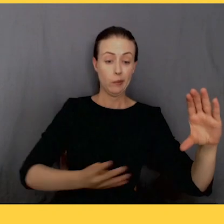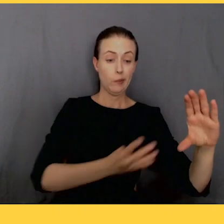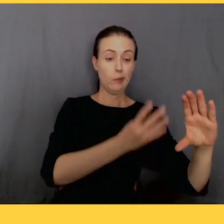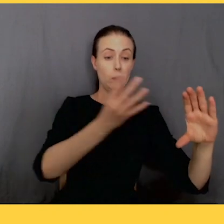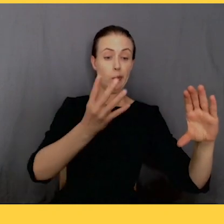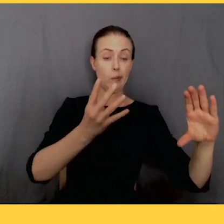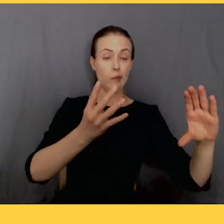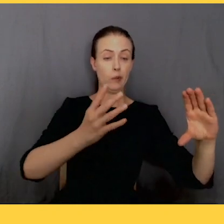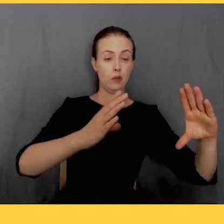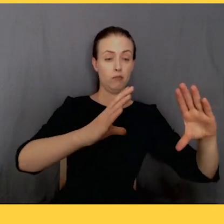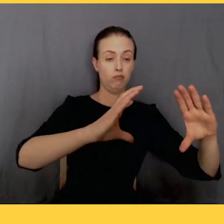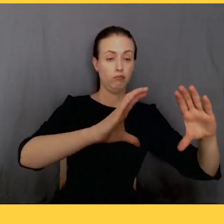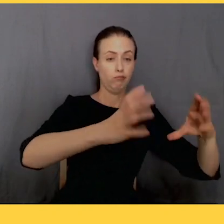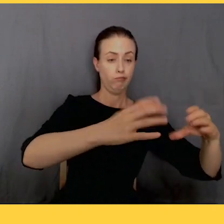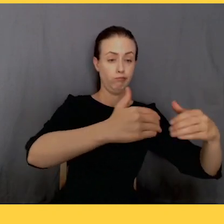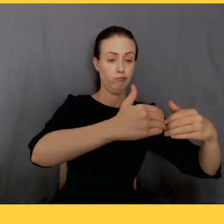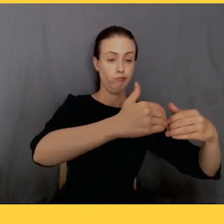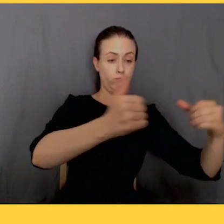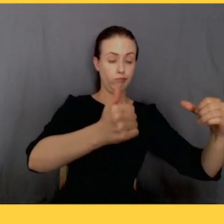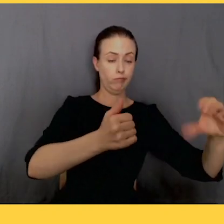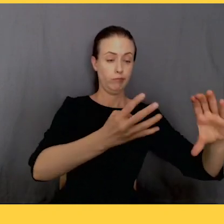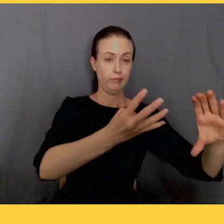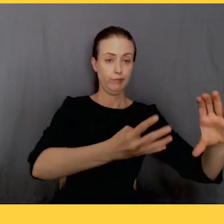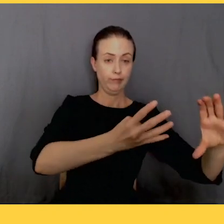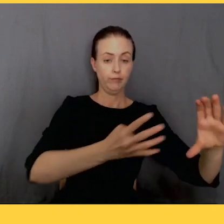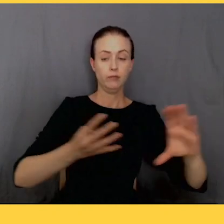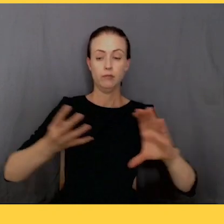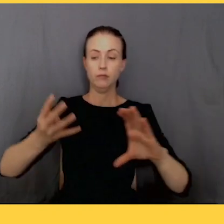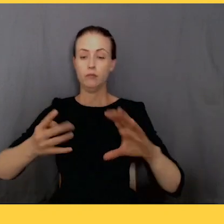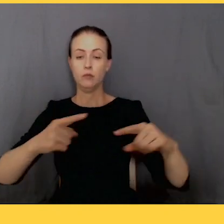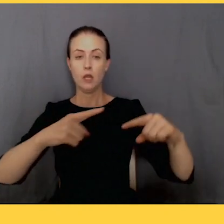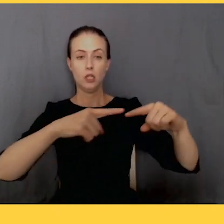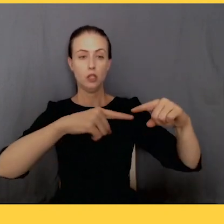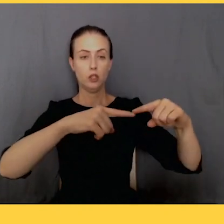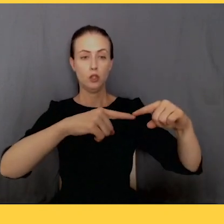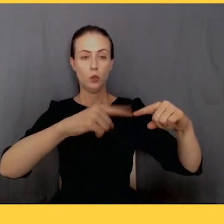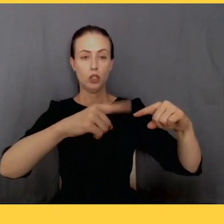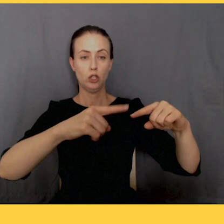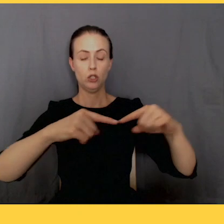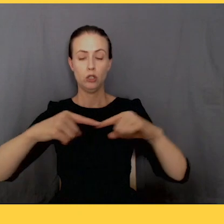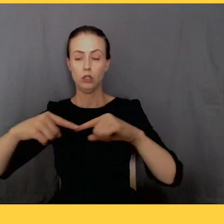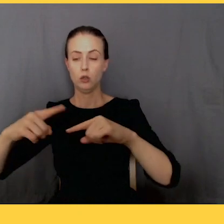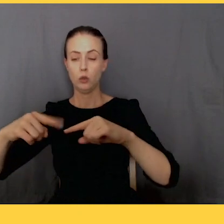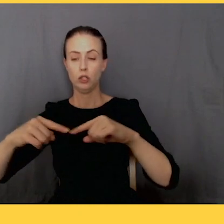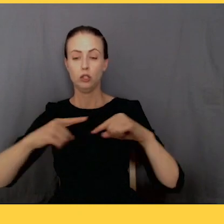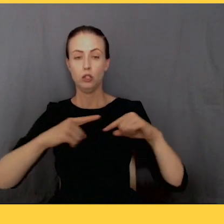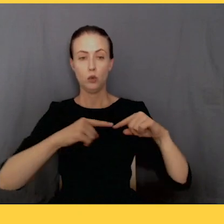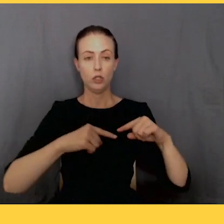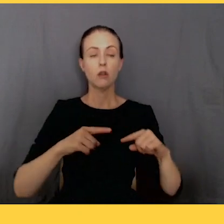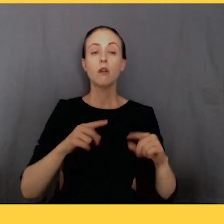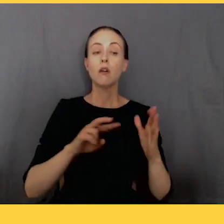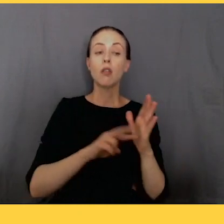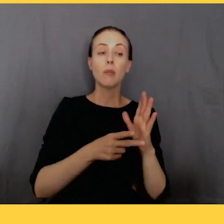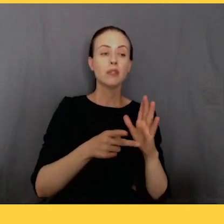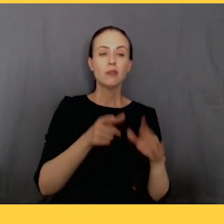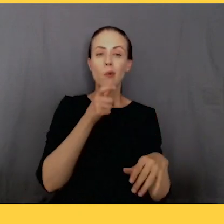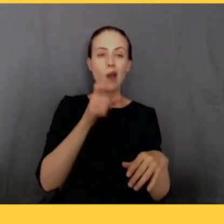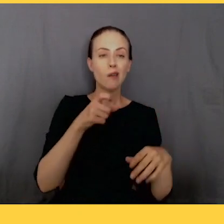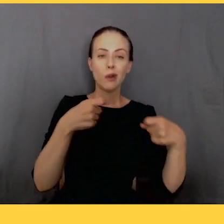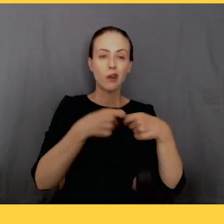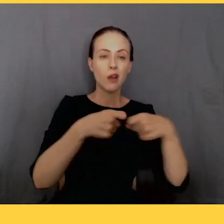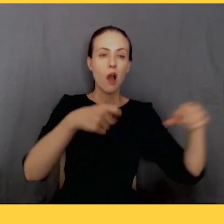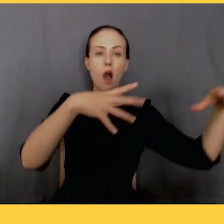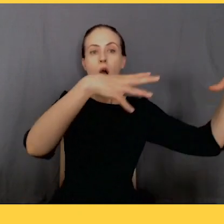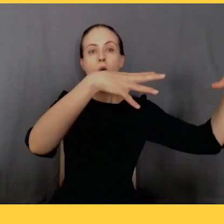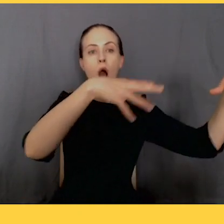adding these additional sectionalizing switches, we're able to de-energize a smaller portion of the circuit. So that's